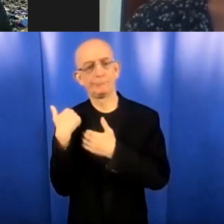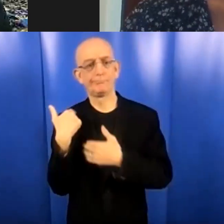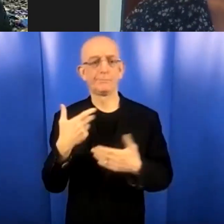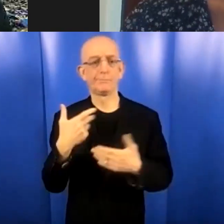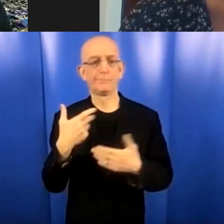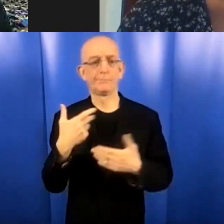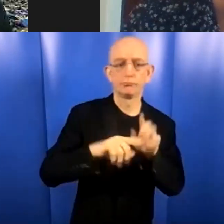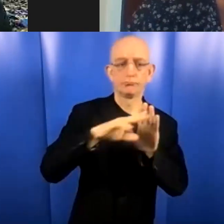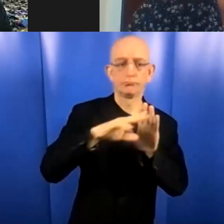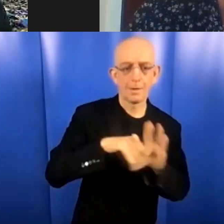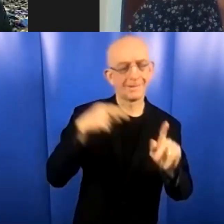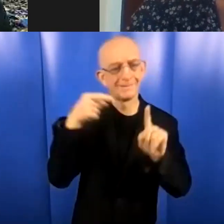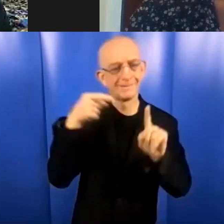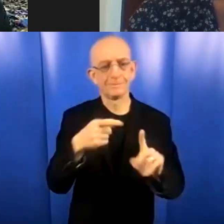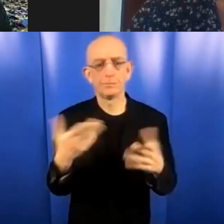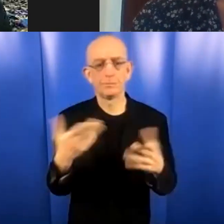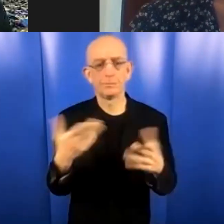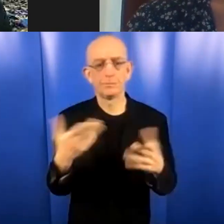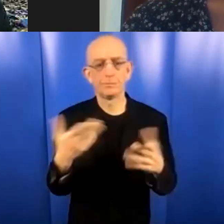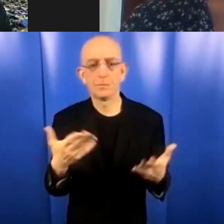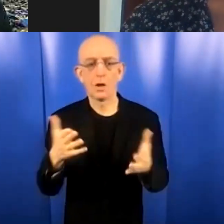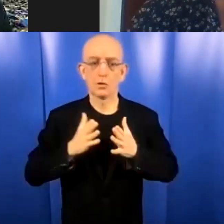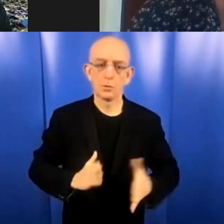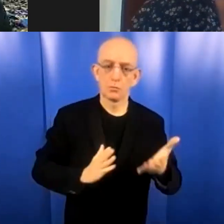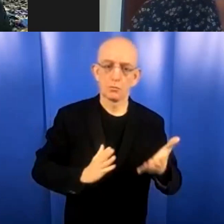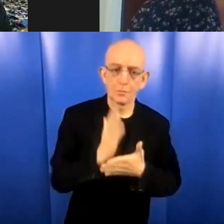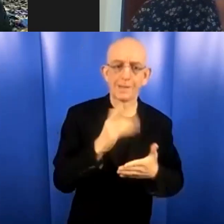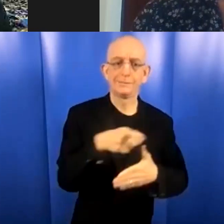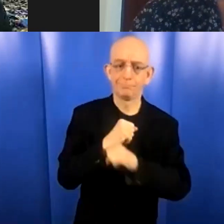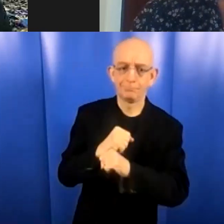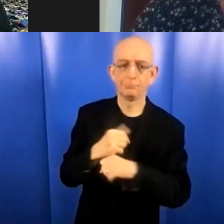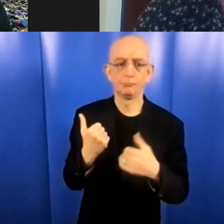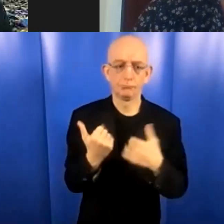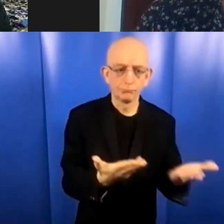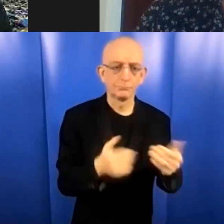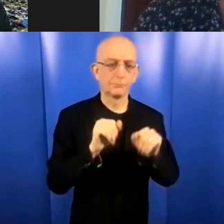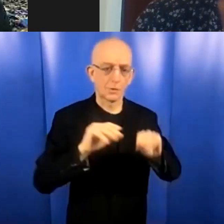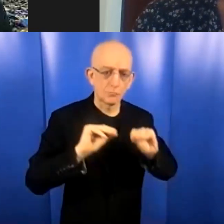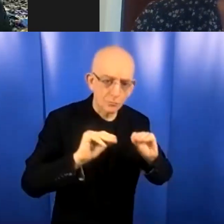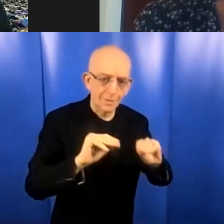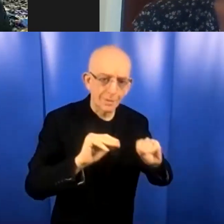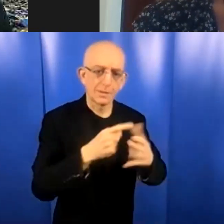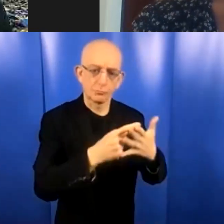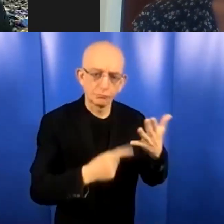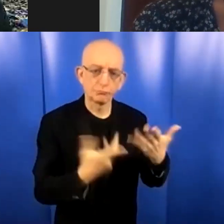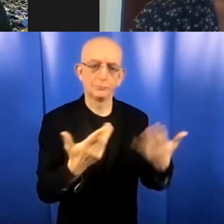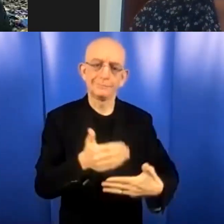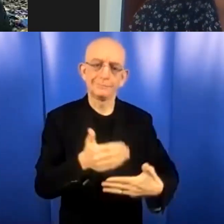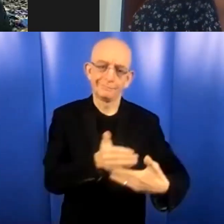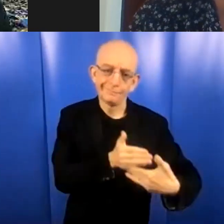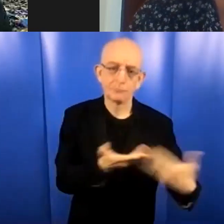them with training on security, building resilience, and advocating and campaigning for their